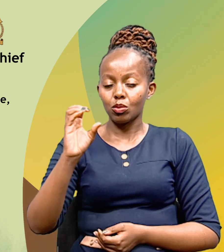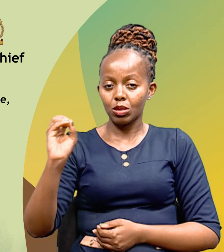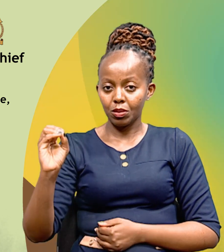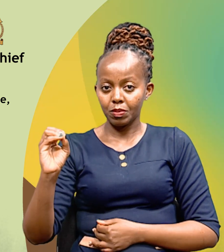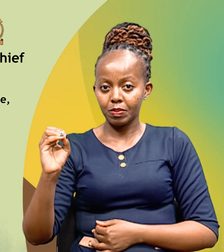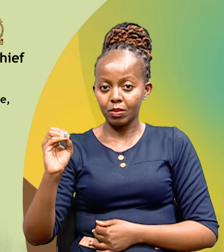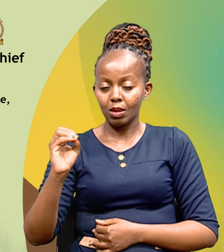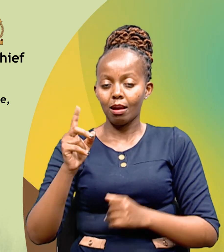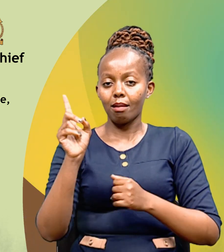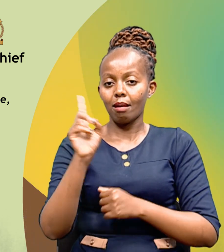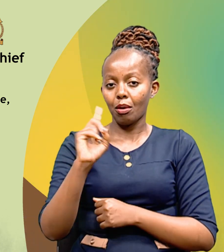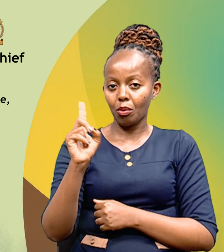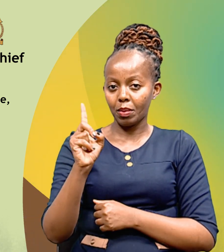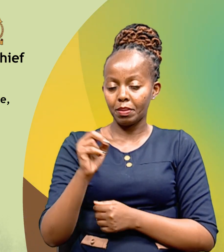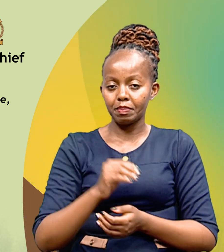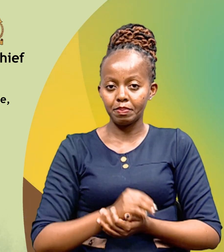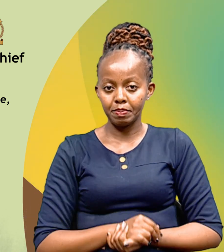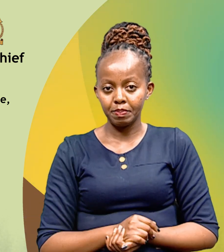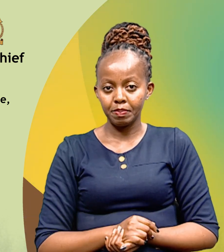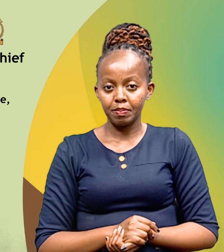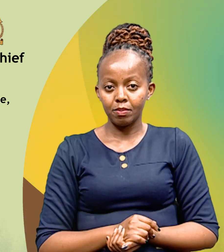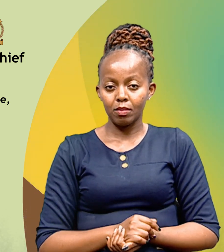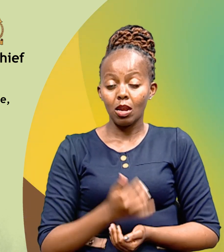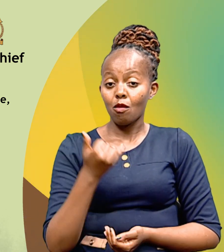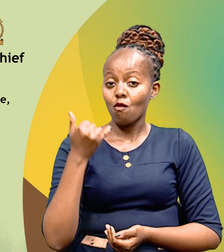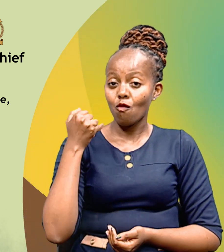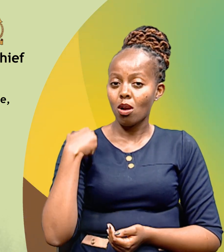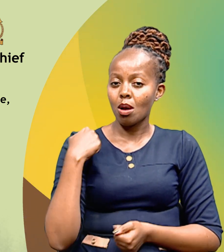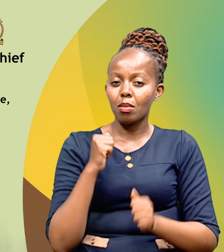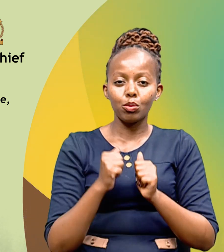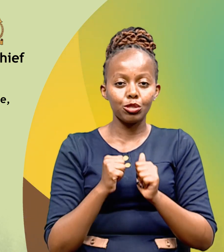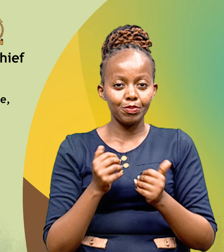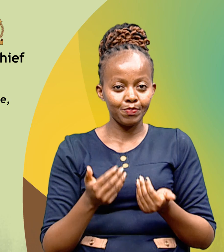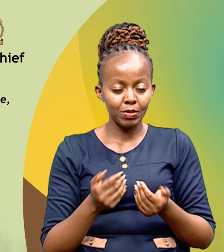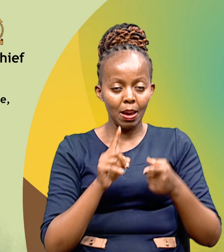00200, Nairobi. Telephone